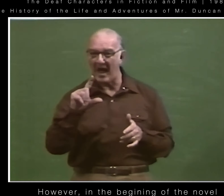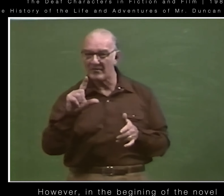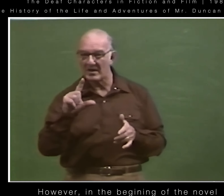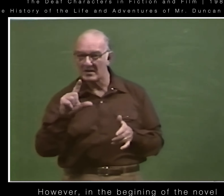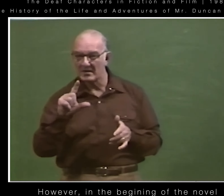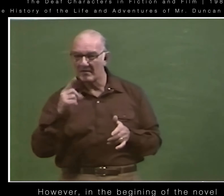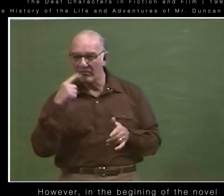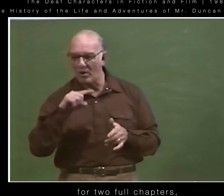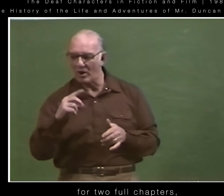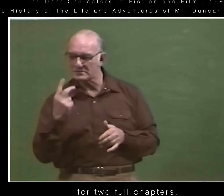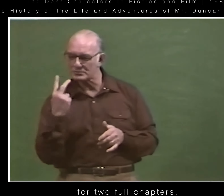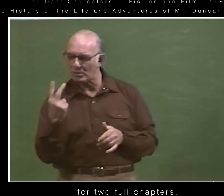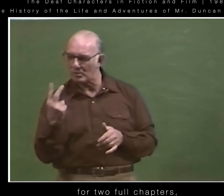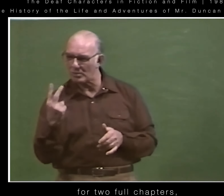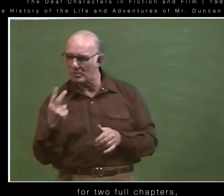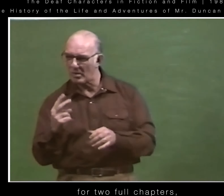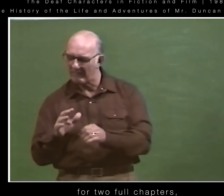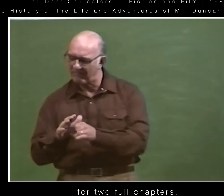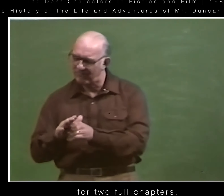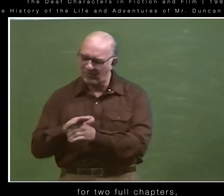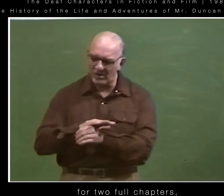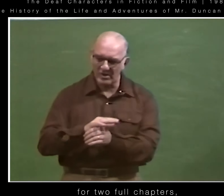novel, for 2 full